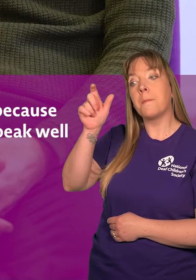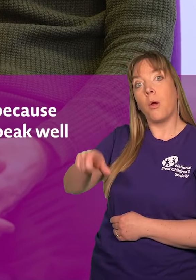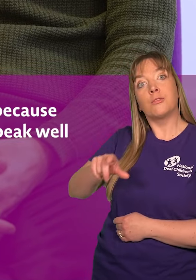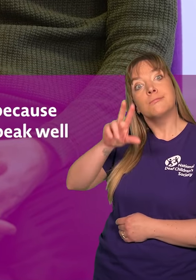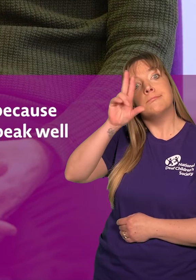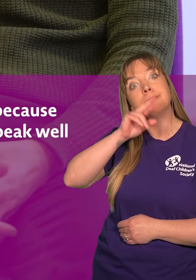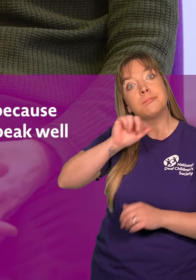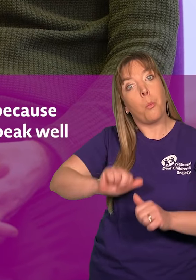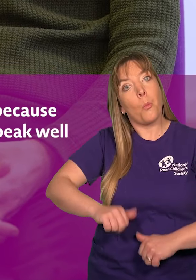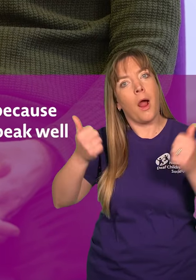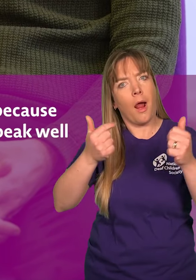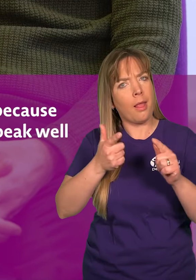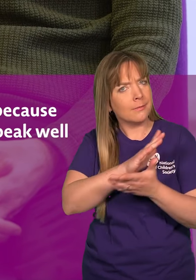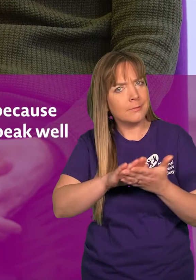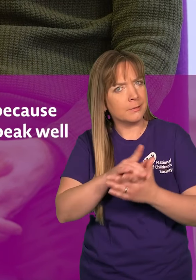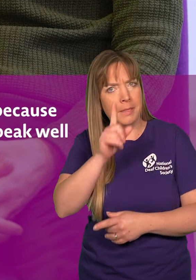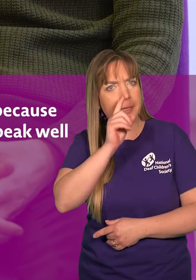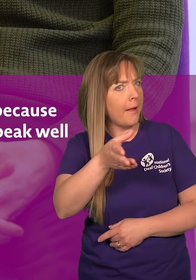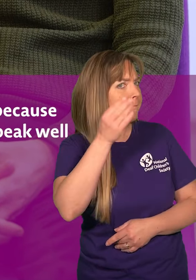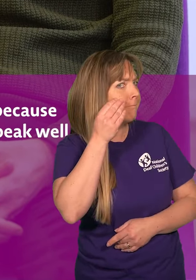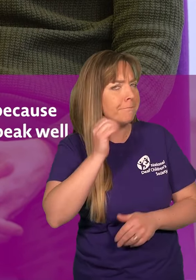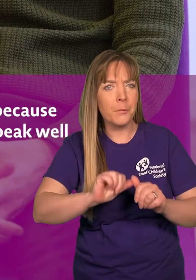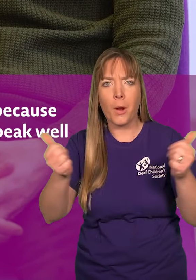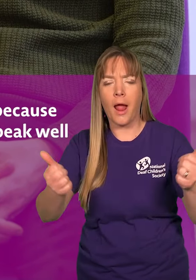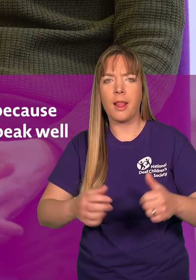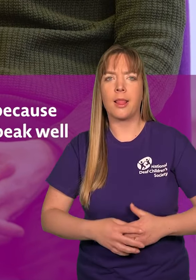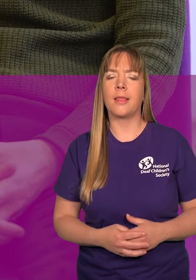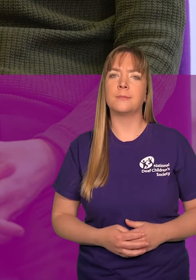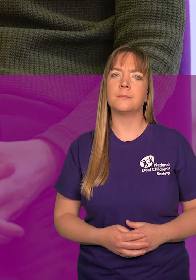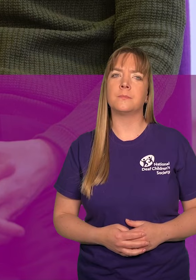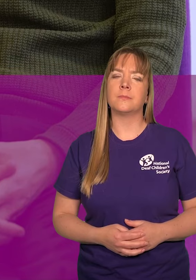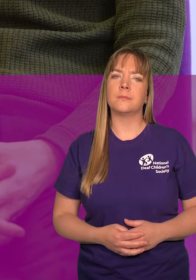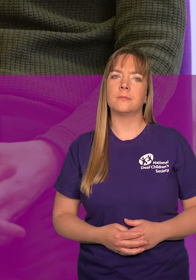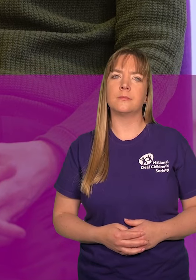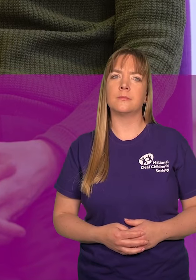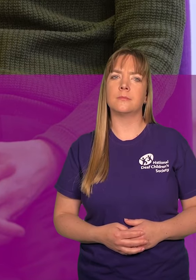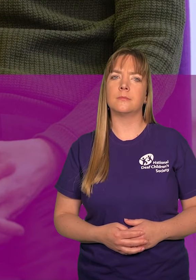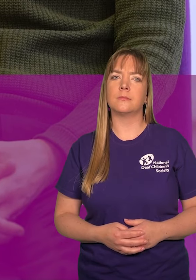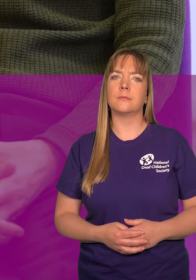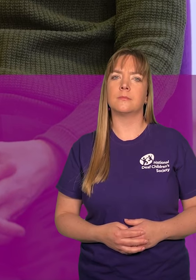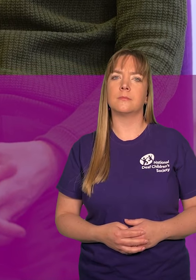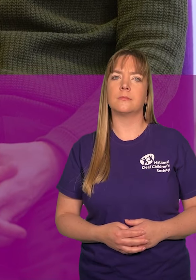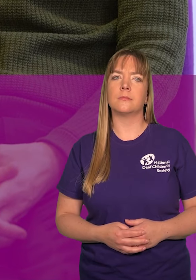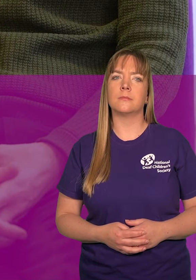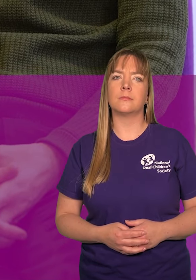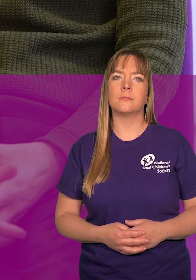Don't assume that because a deaf person can speak well, that means they can hear well.